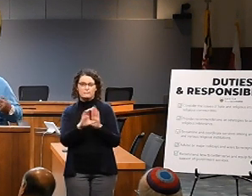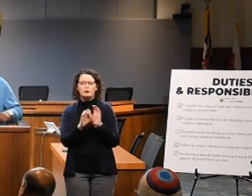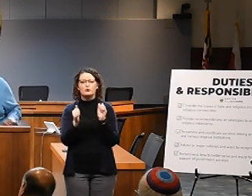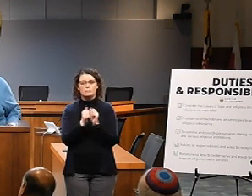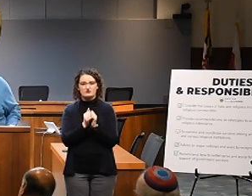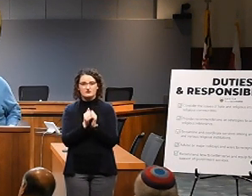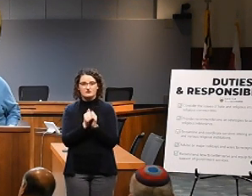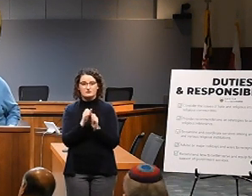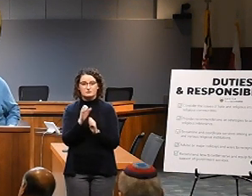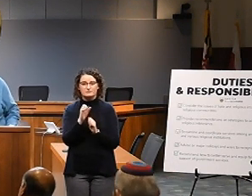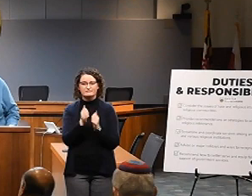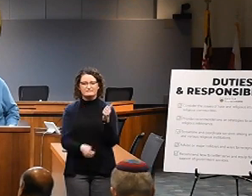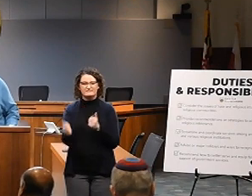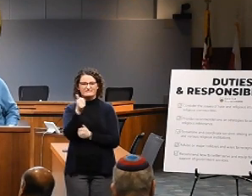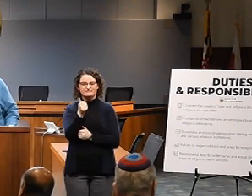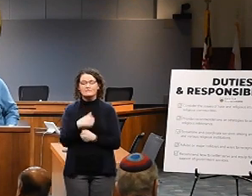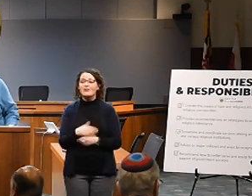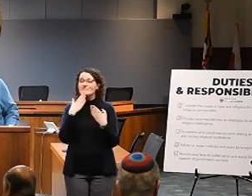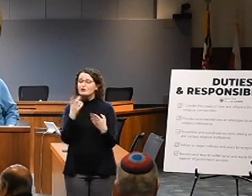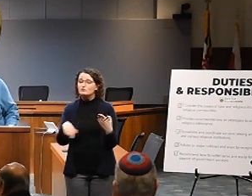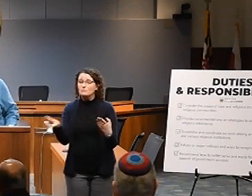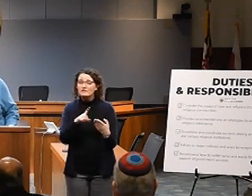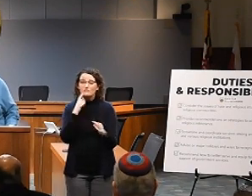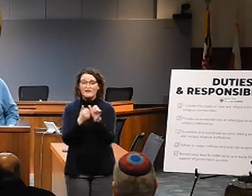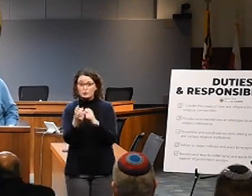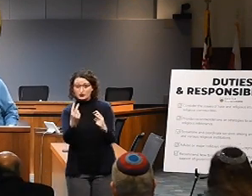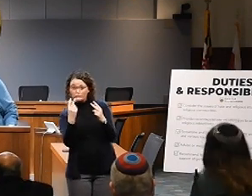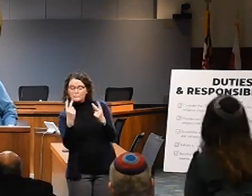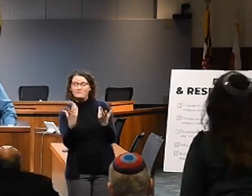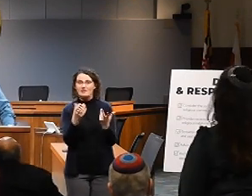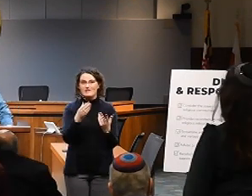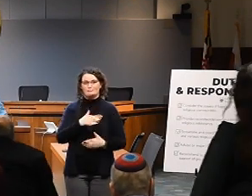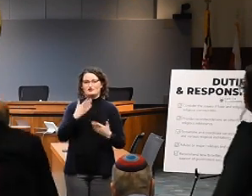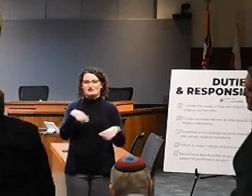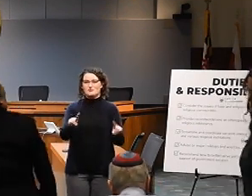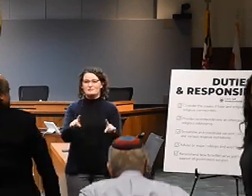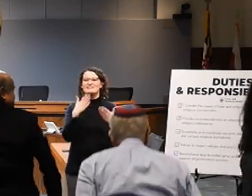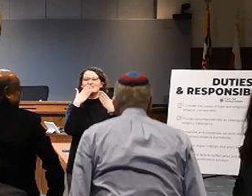executive. You all would come up. Thank you so much for everybody who's viewing, and appreciate you so much. Thank you.